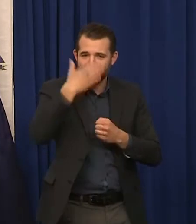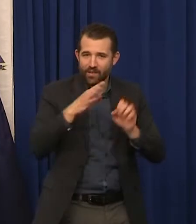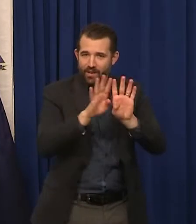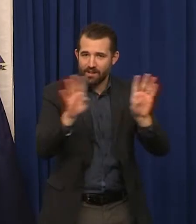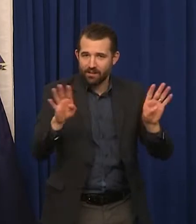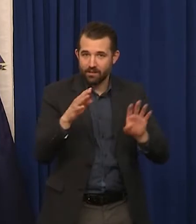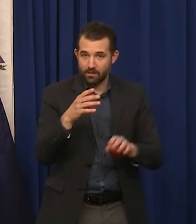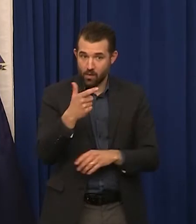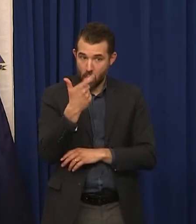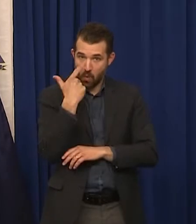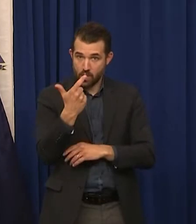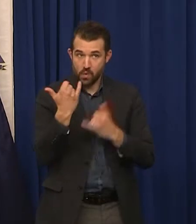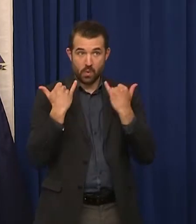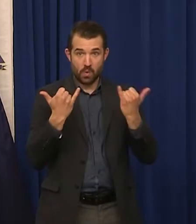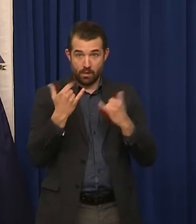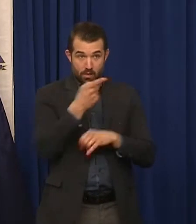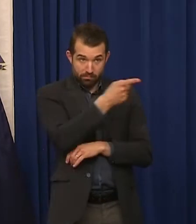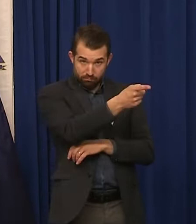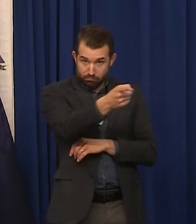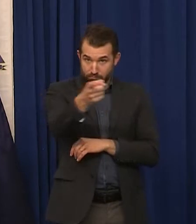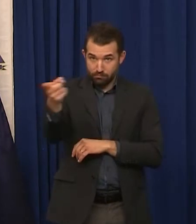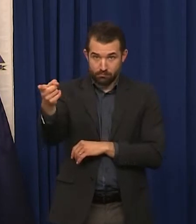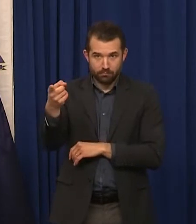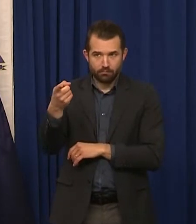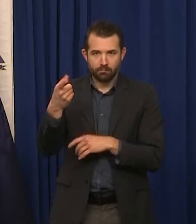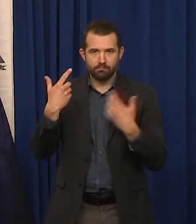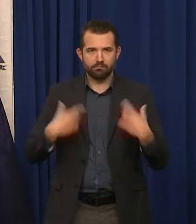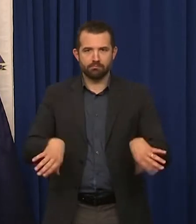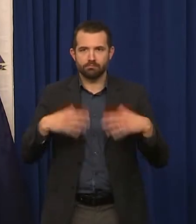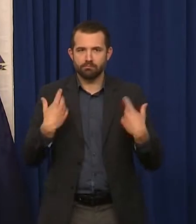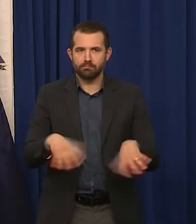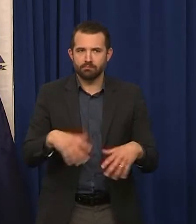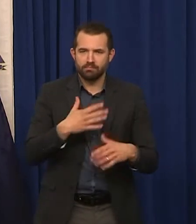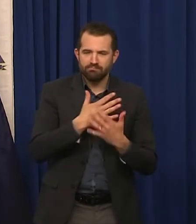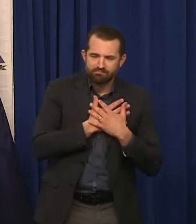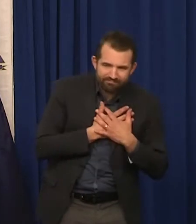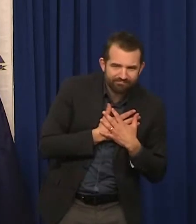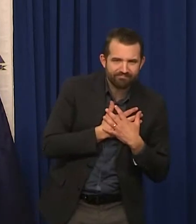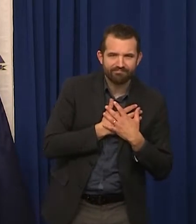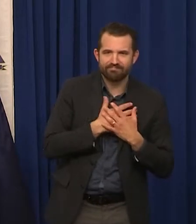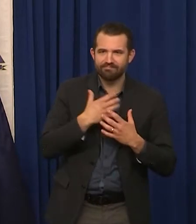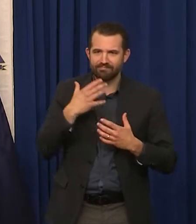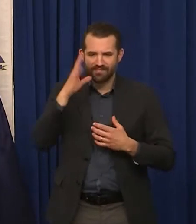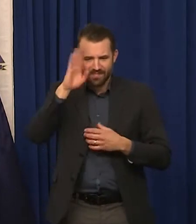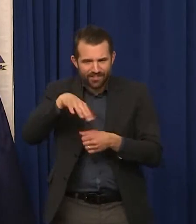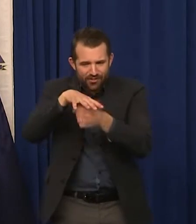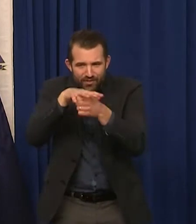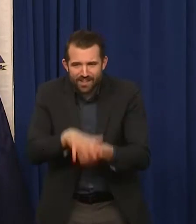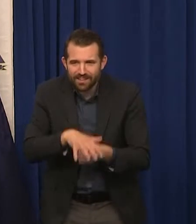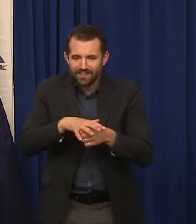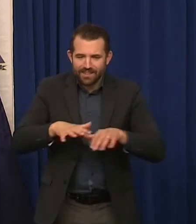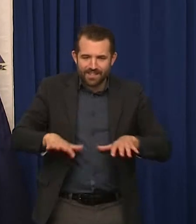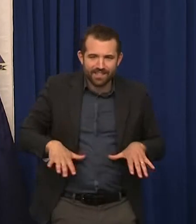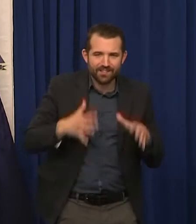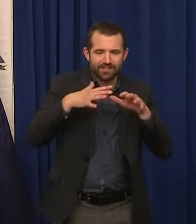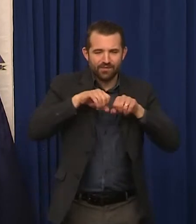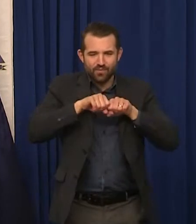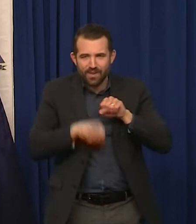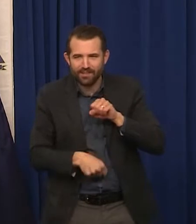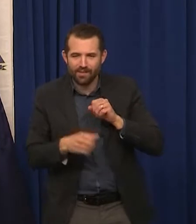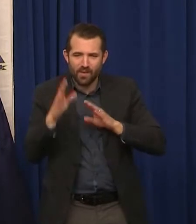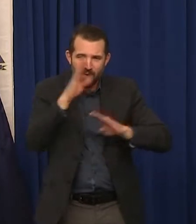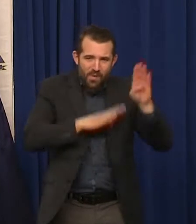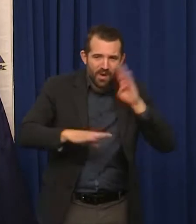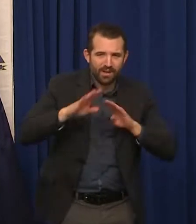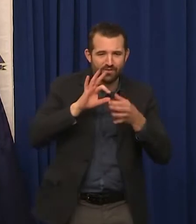who's grappling with stress, anxiety, or grief arising from the work that you are doing every day,